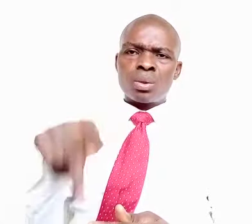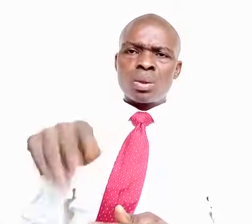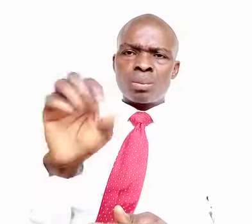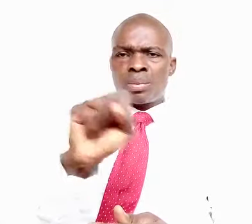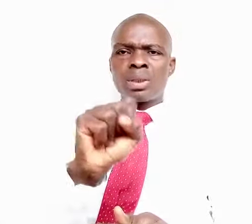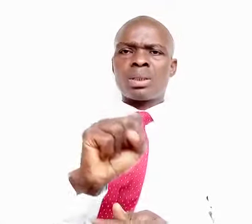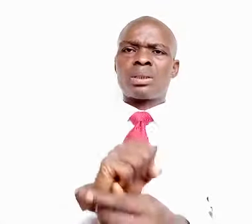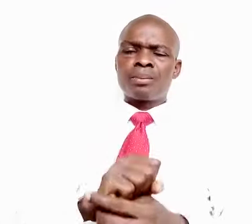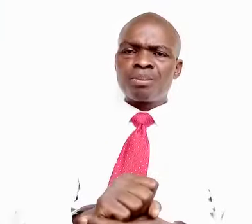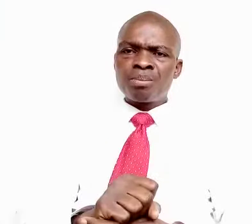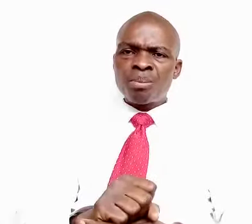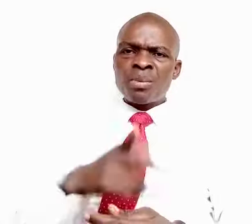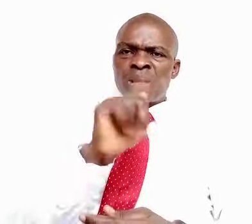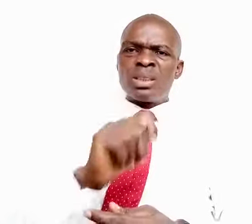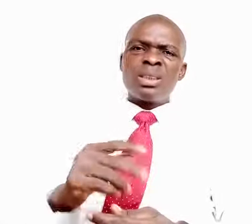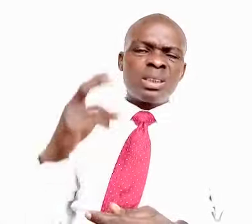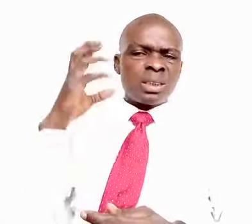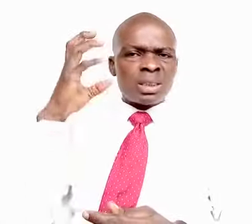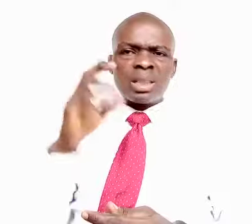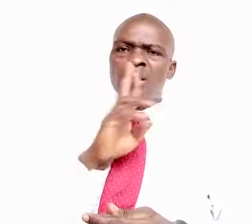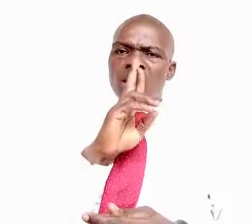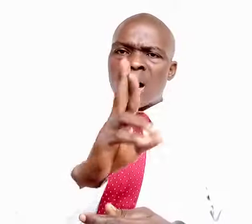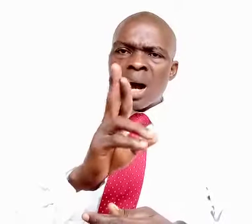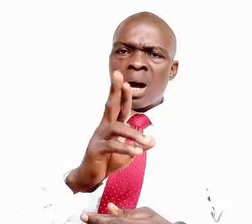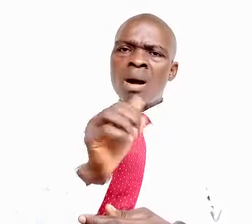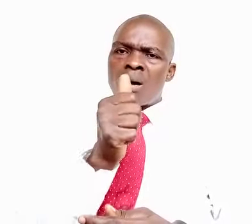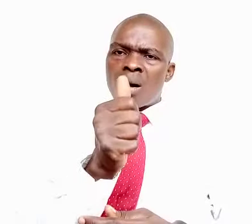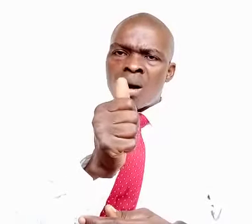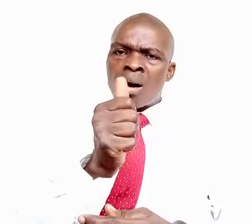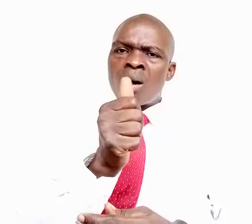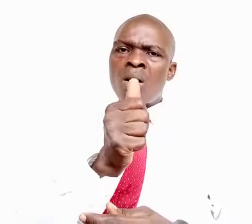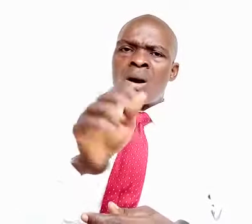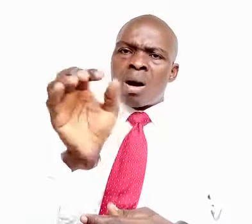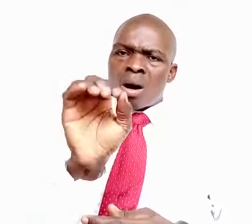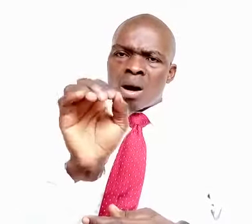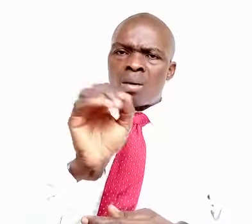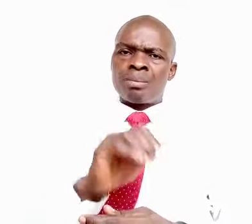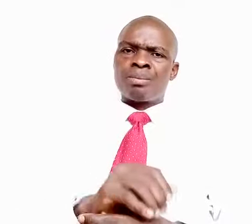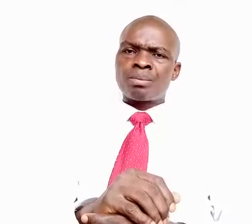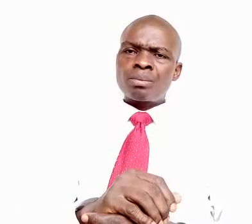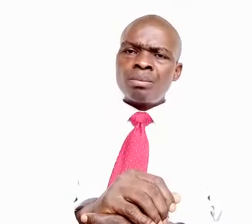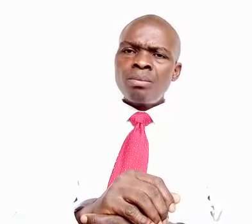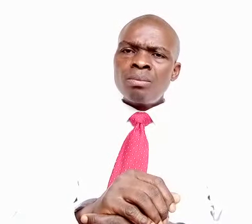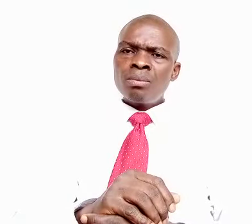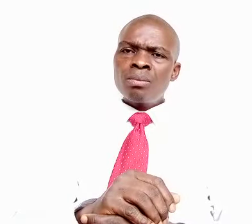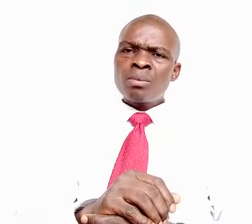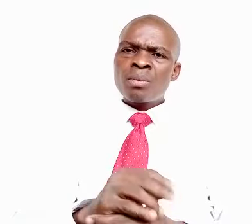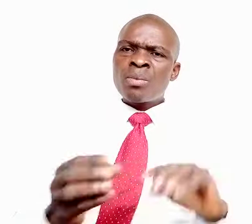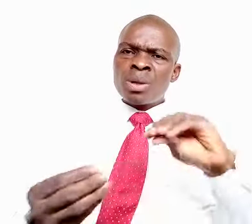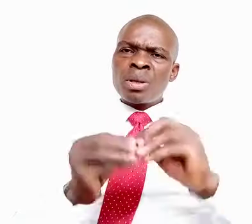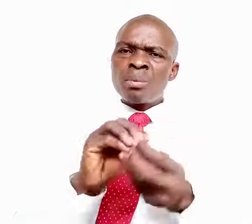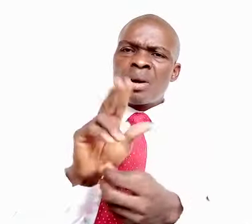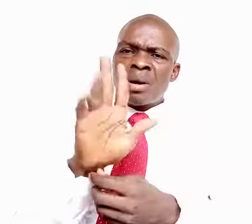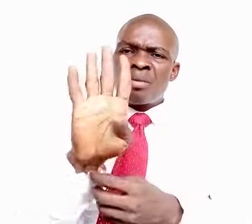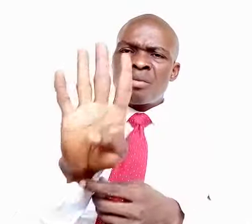C-O-P-S. The sounds are ah and ah. Number 4,